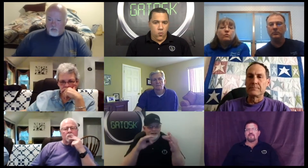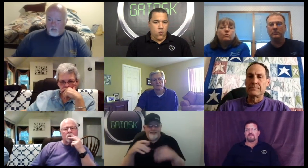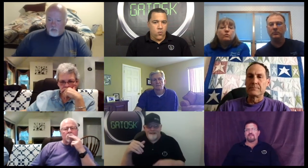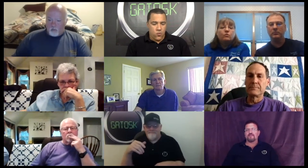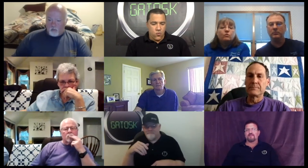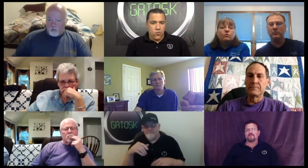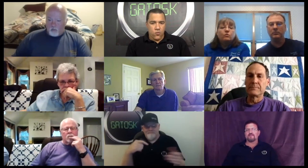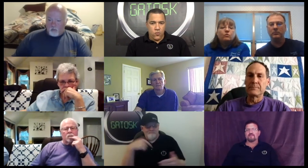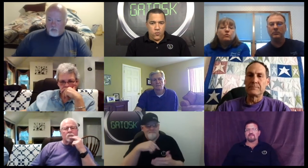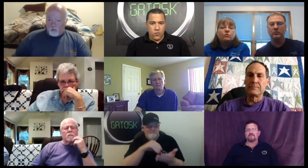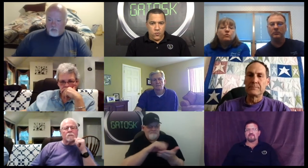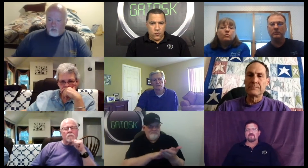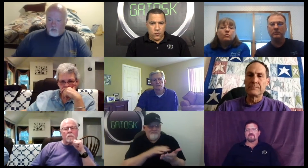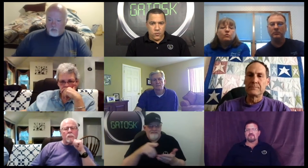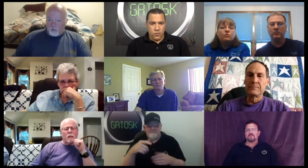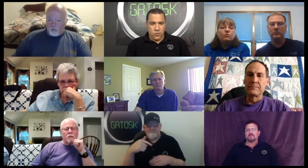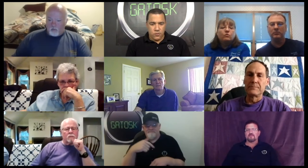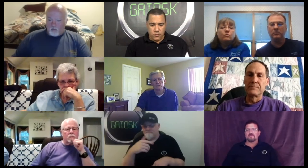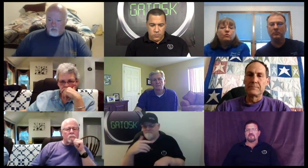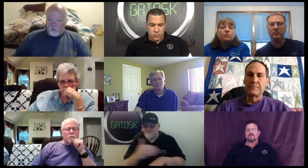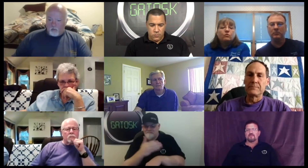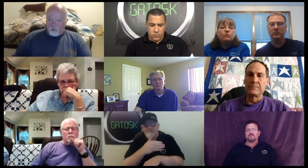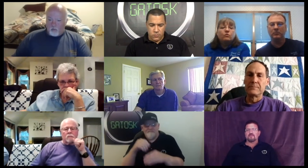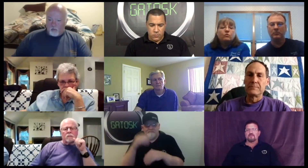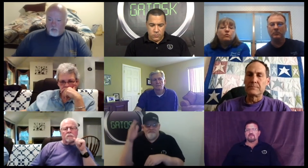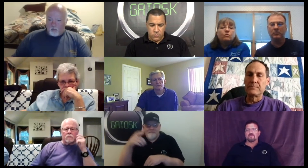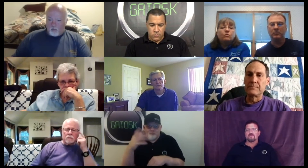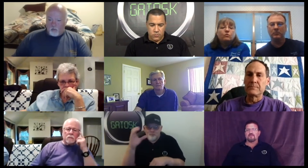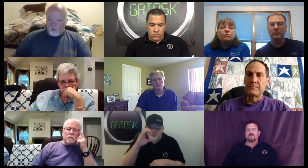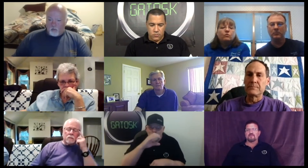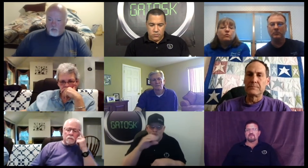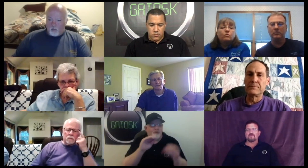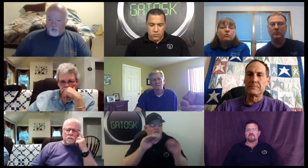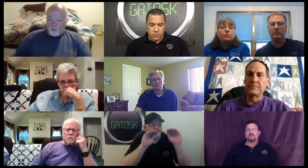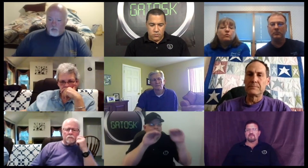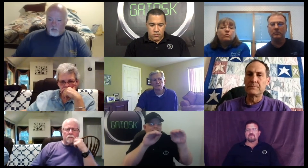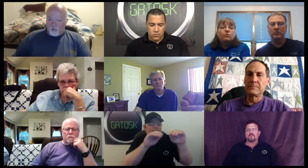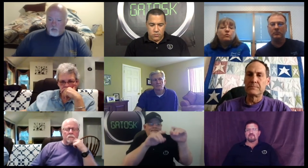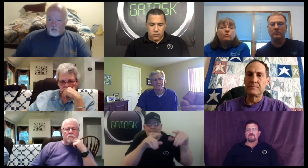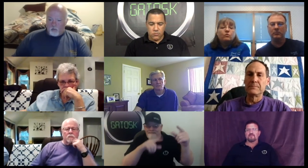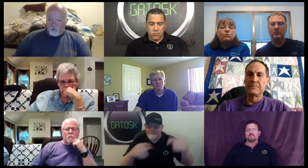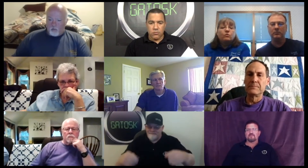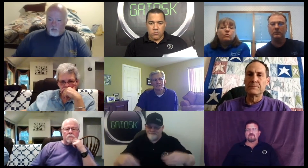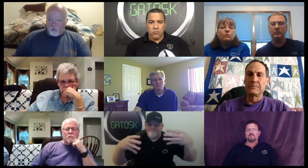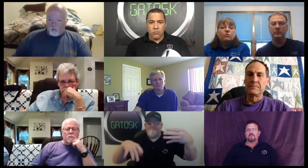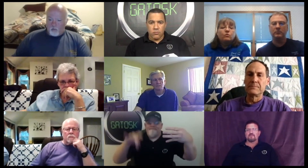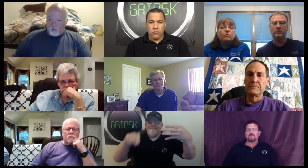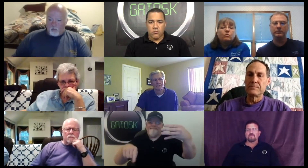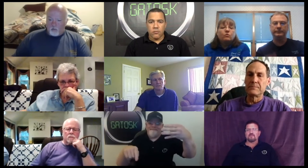All right, thanks for the feedback. We will make a note of that and improve on that in the future. A search feature to where